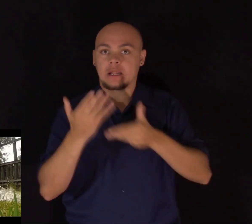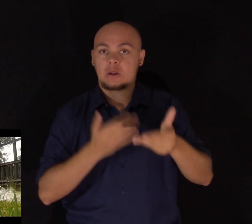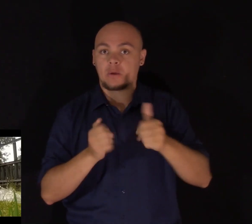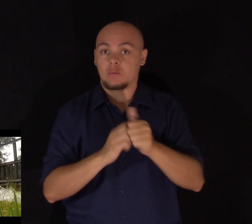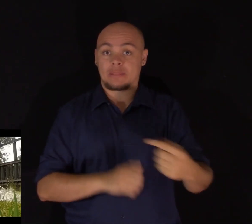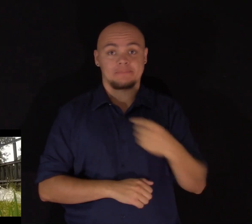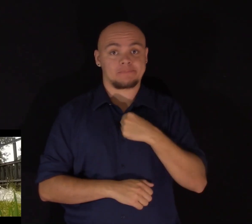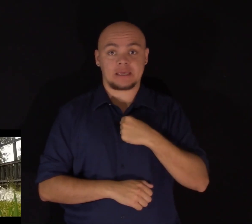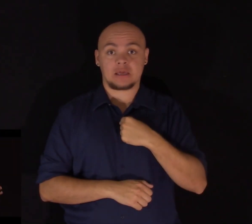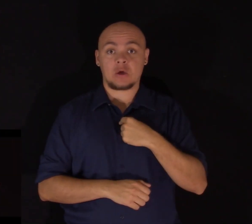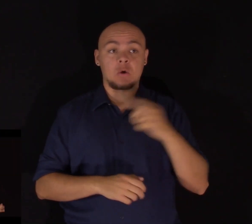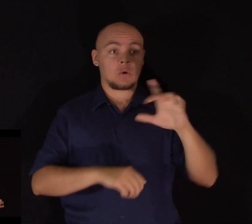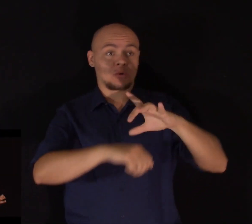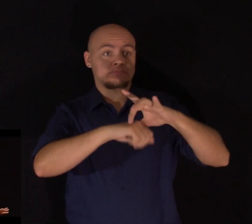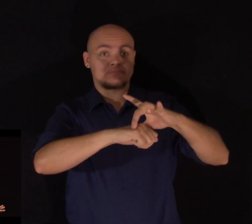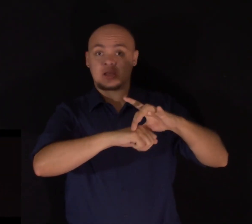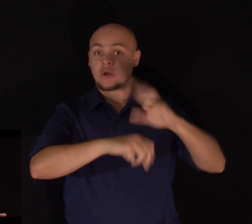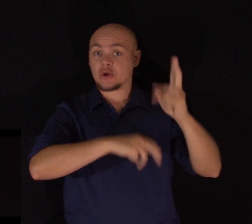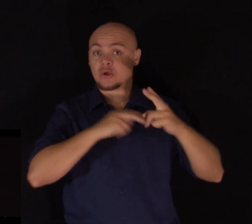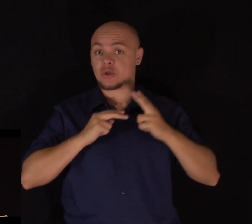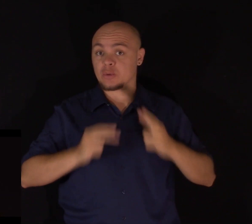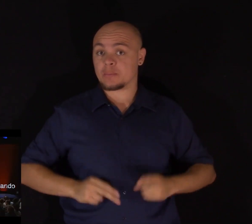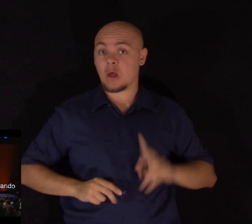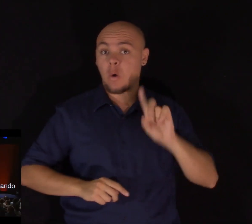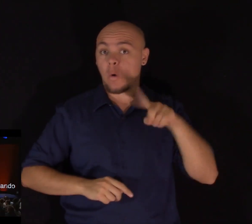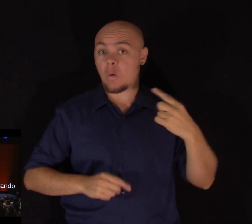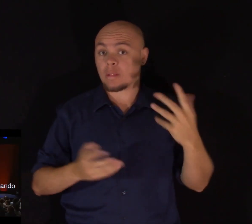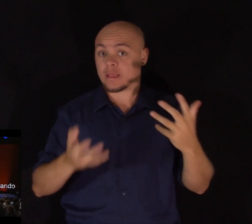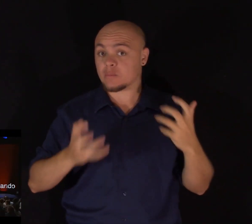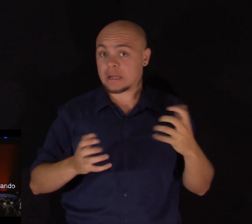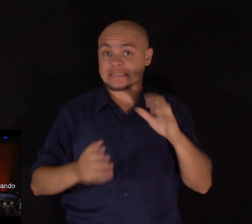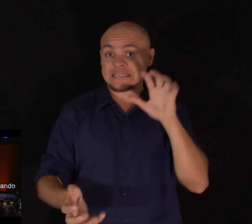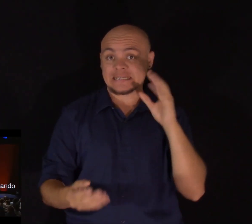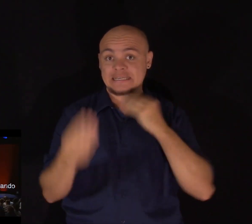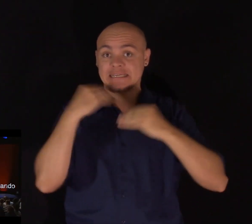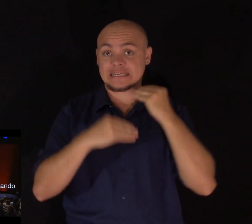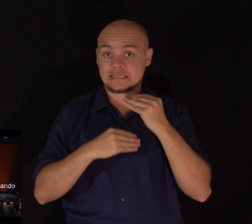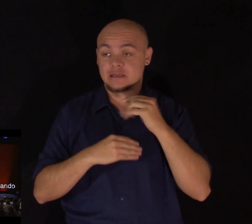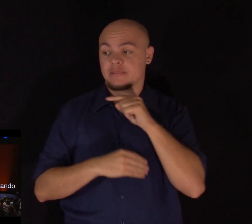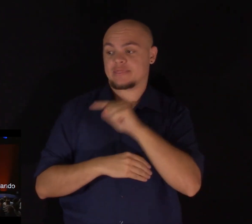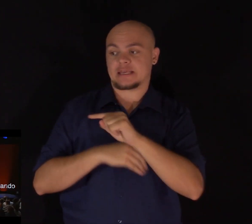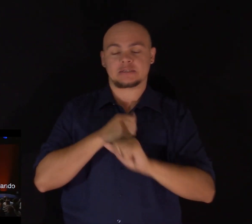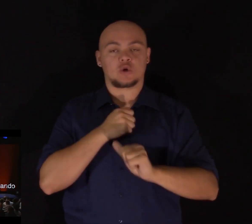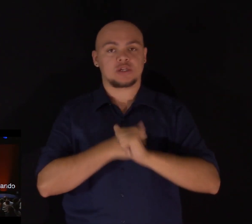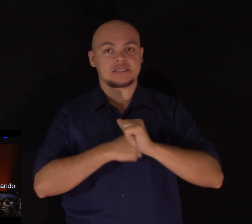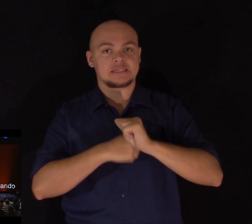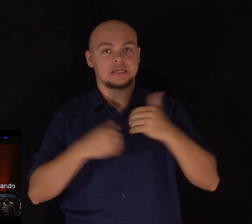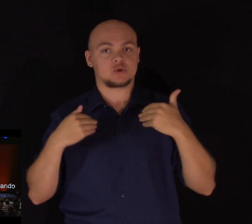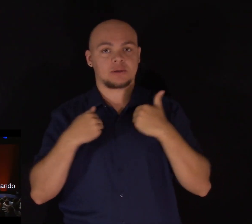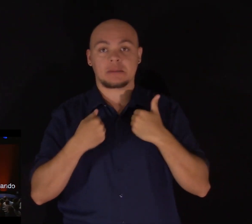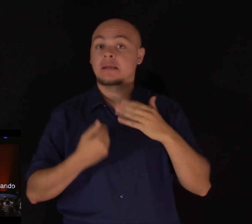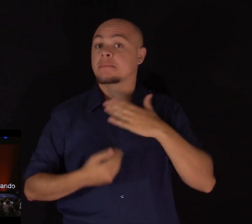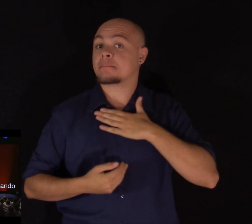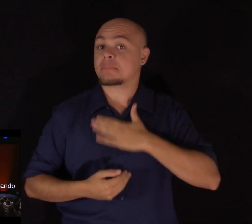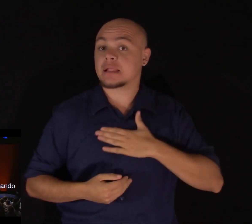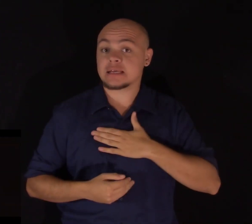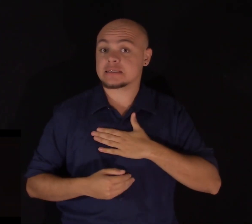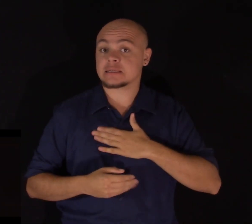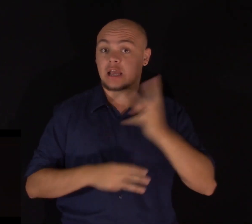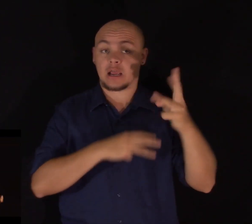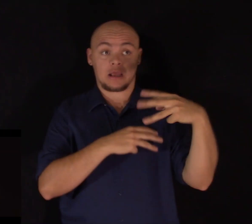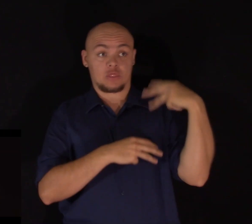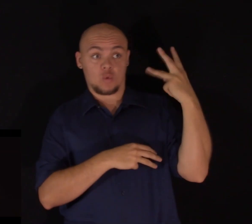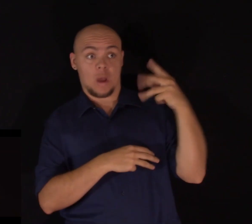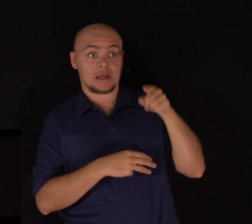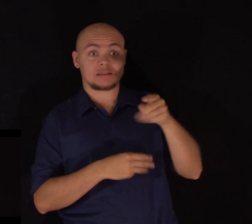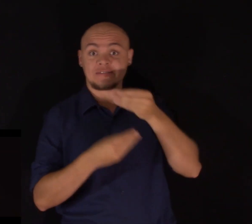on the planet Earth except for to try and eat us. We have to remember these are very dangerous animals, so please don't feed them in the wild.